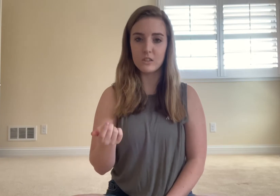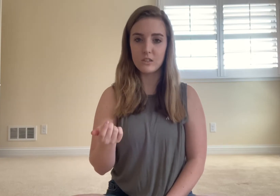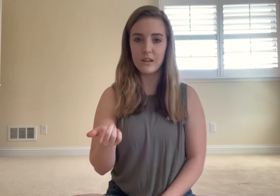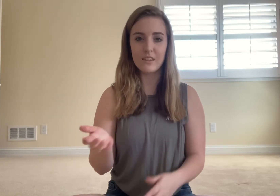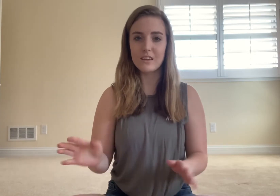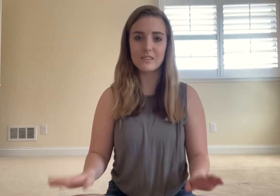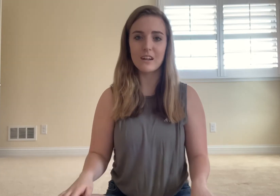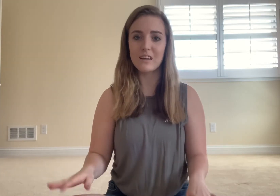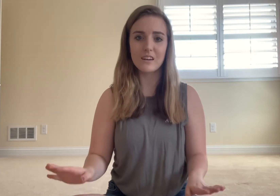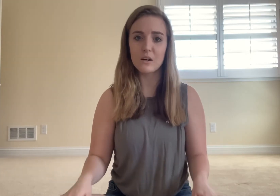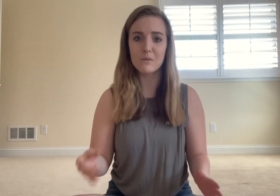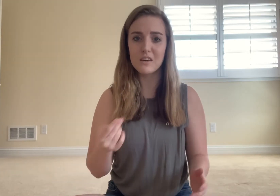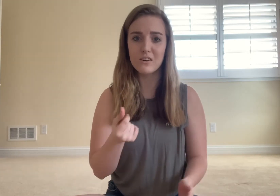think it's kind of like a come here,